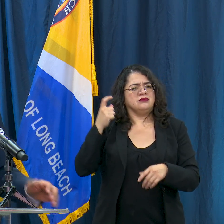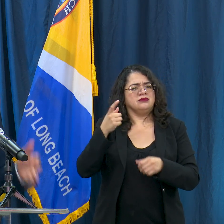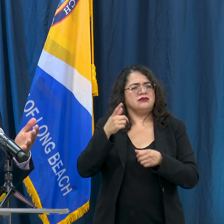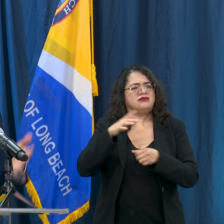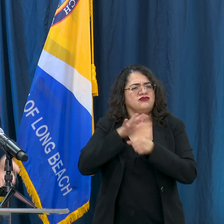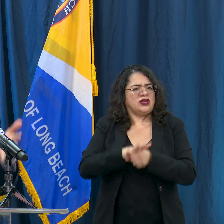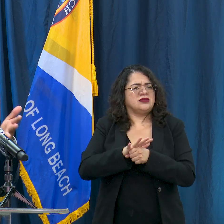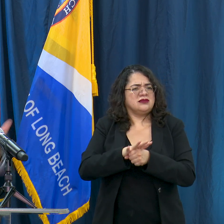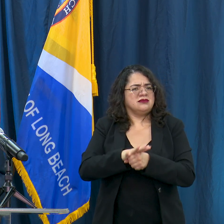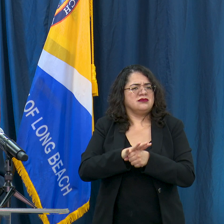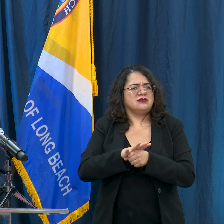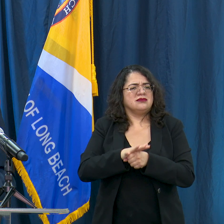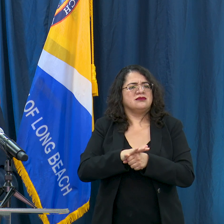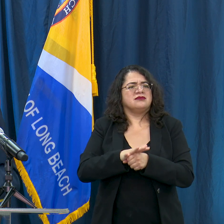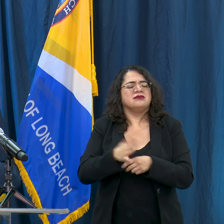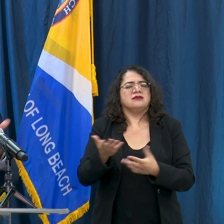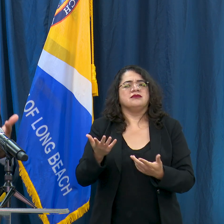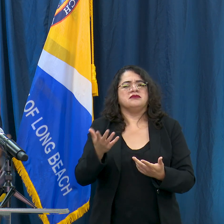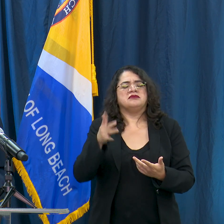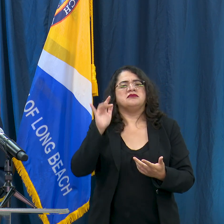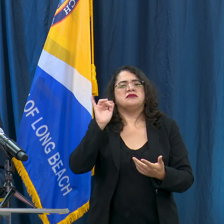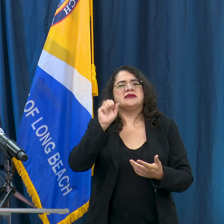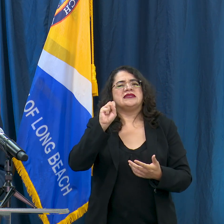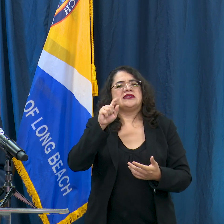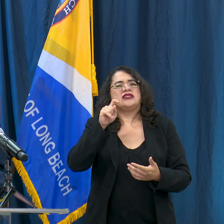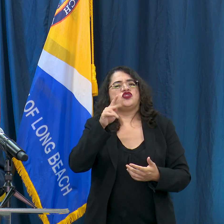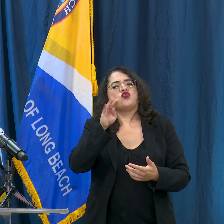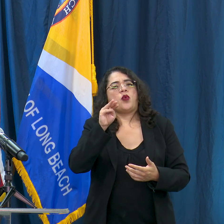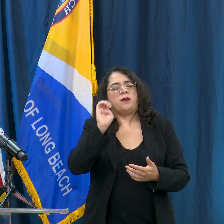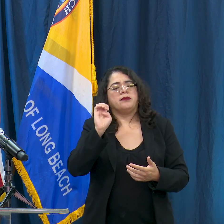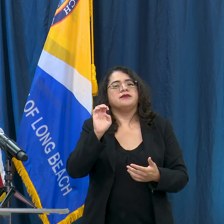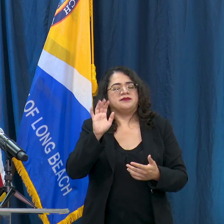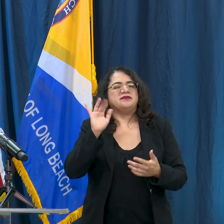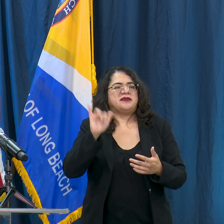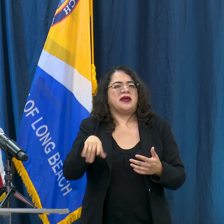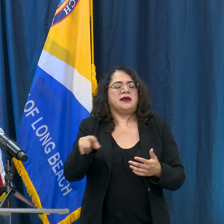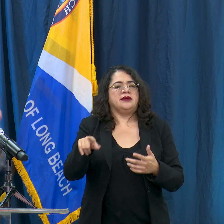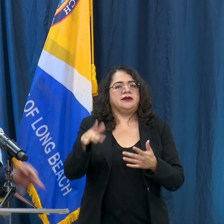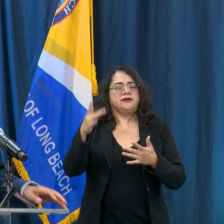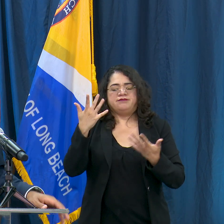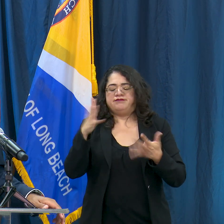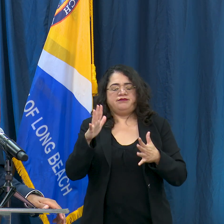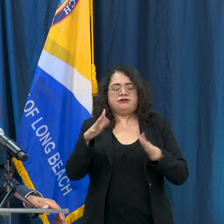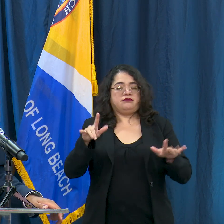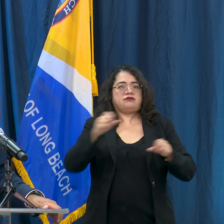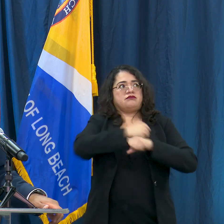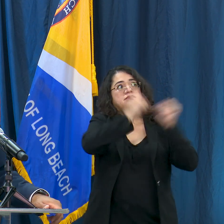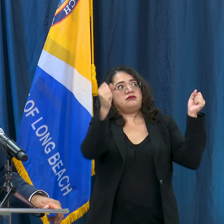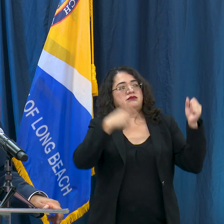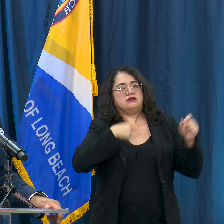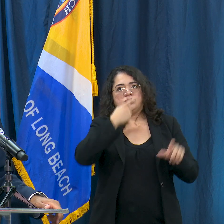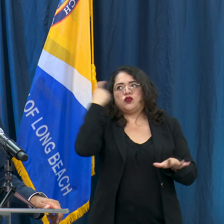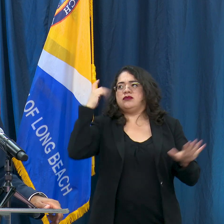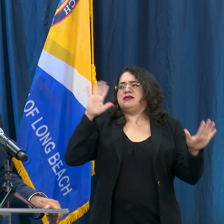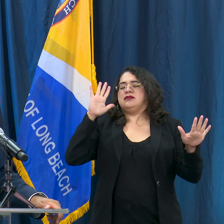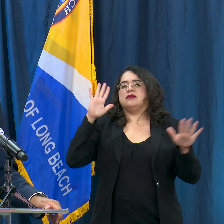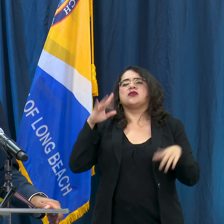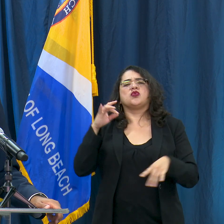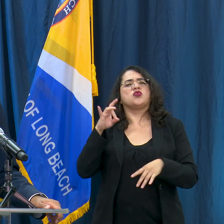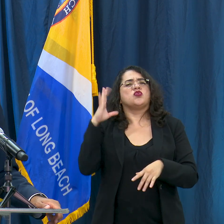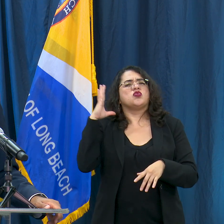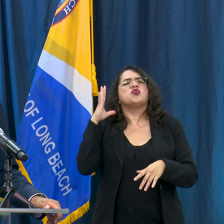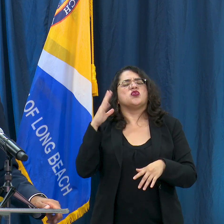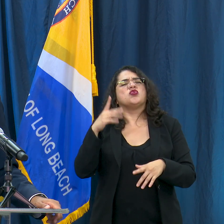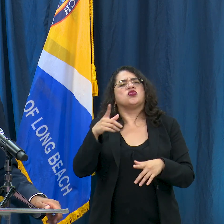questions about block parties and 4th of July events. A lot of us, including myself, like going to Big Bang by the